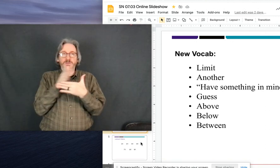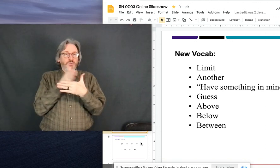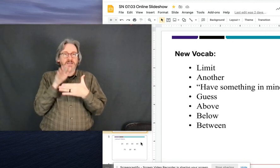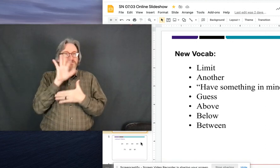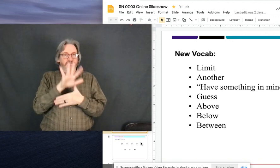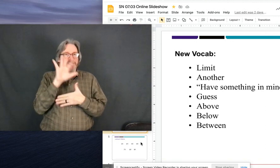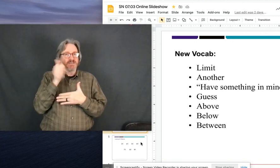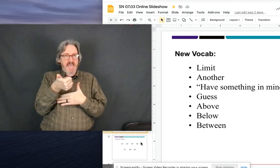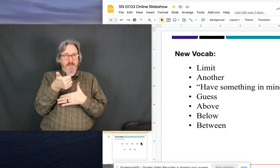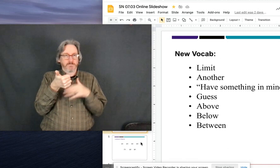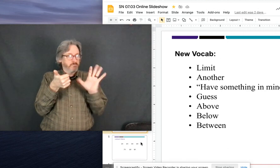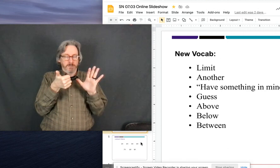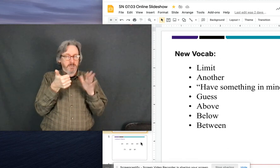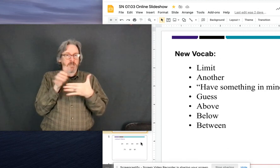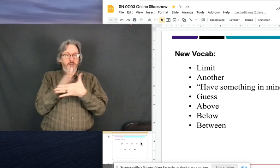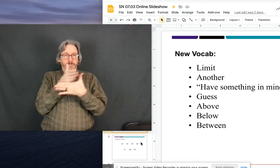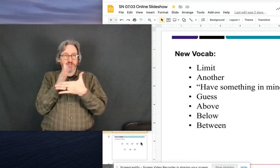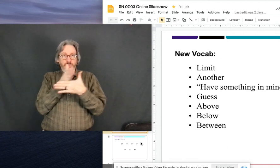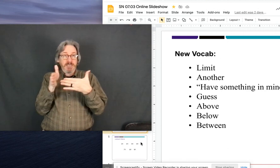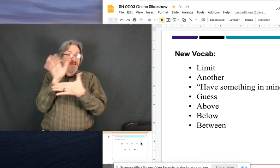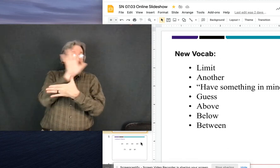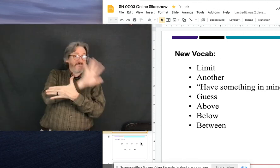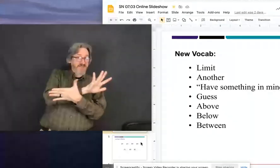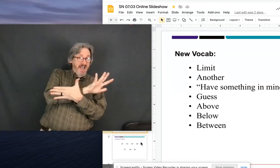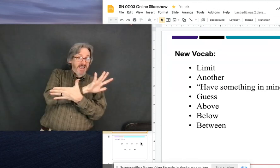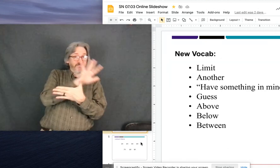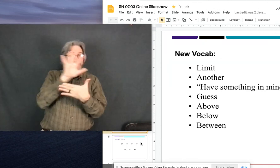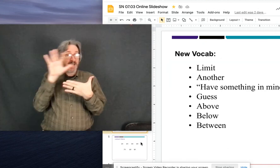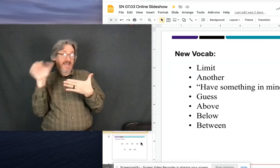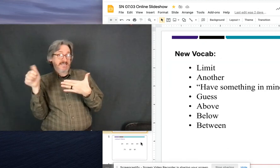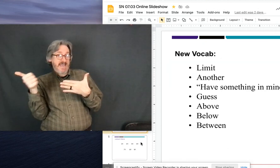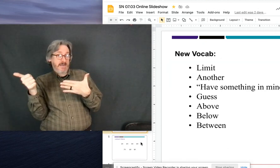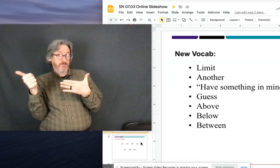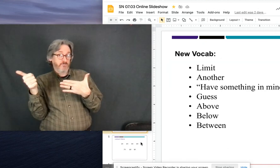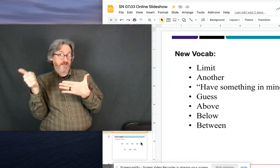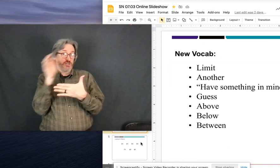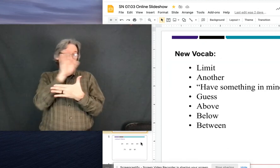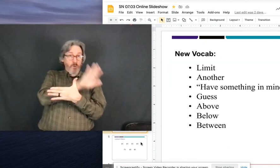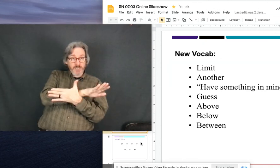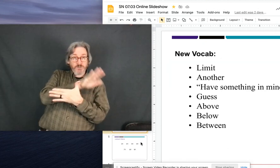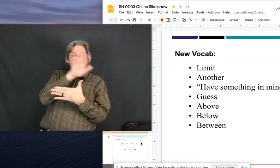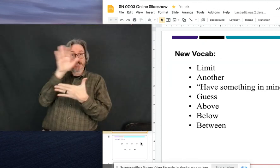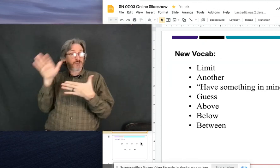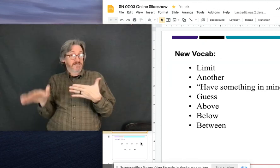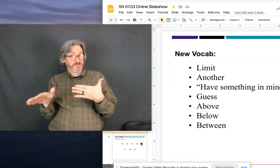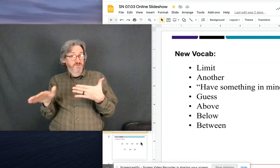go between 5 and 10. Between 5 and 10. Right? So you want to use that contrastive